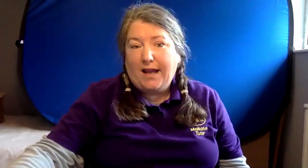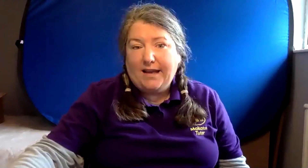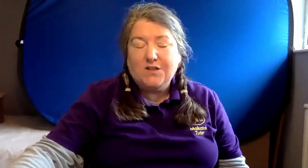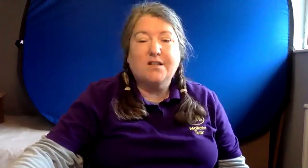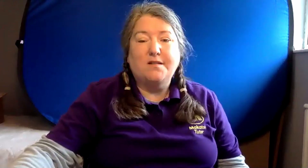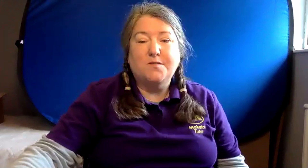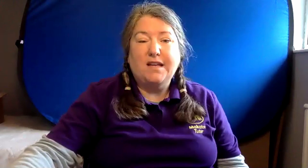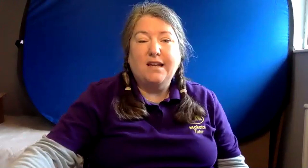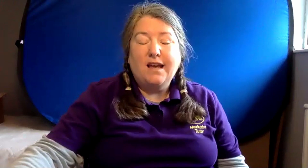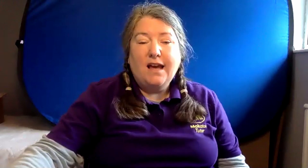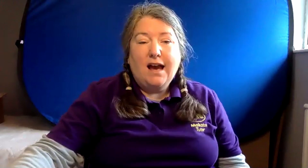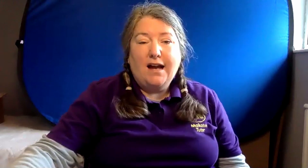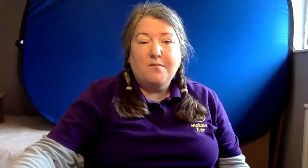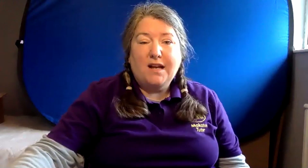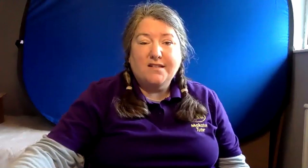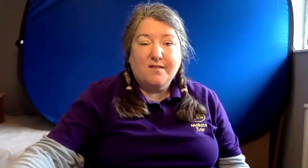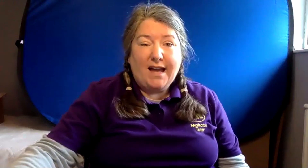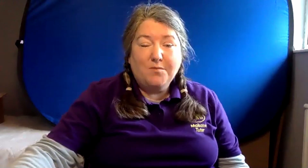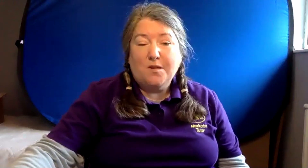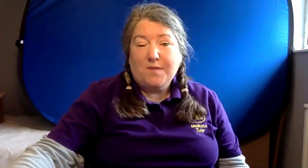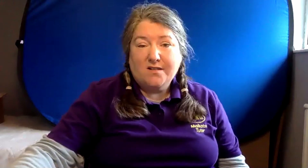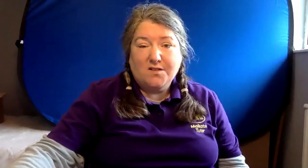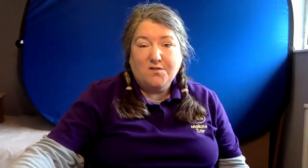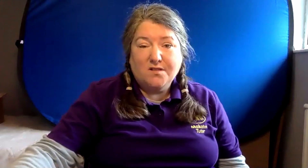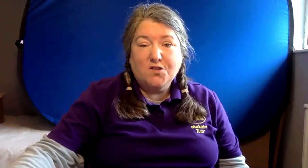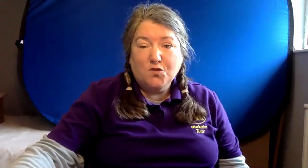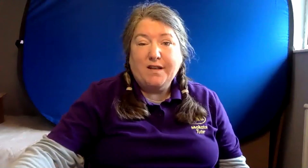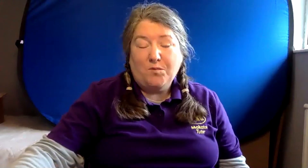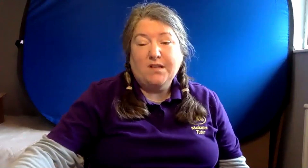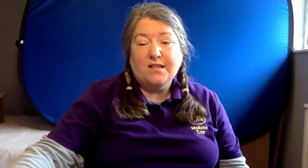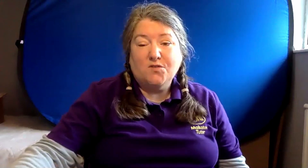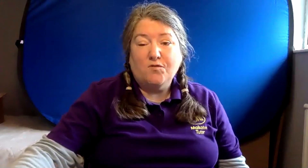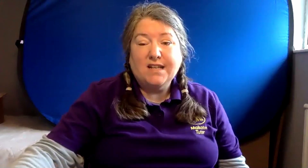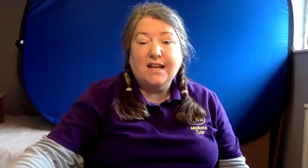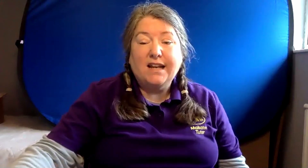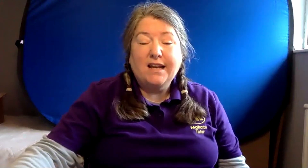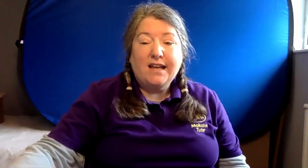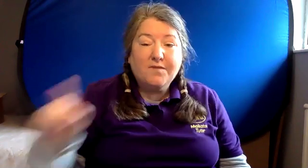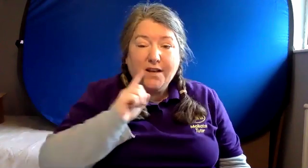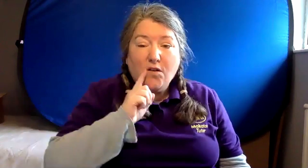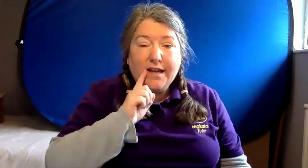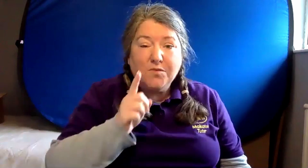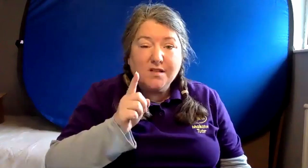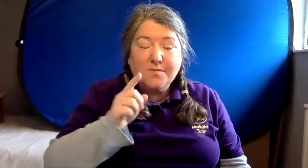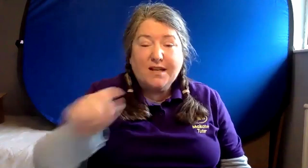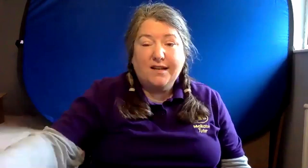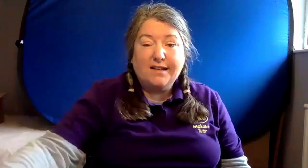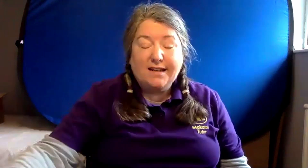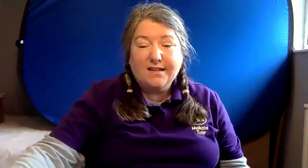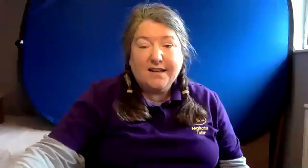page is going to be. And so it helps our Makaton users join in with their storytelling. If they're not able to speak clearly, they can